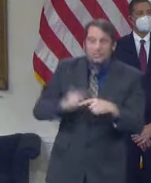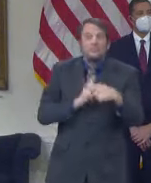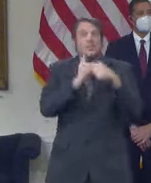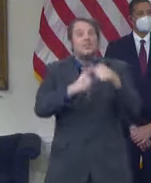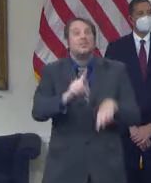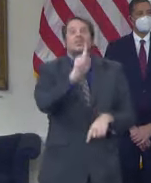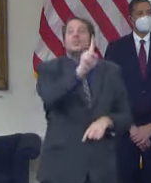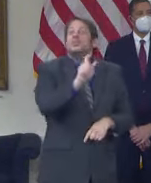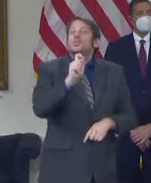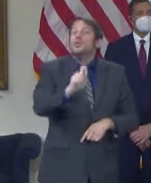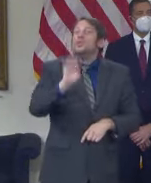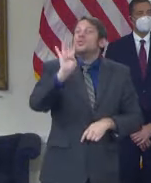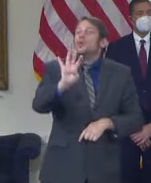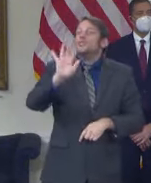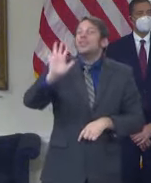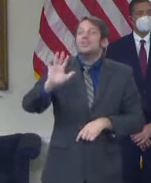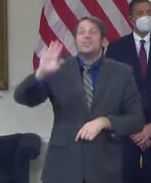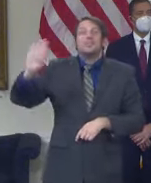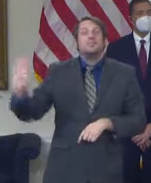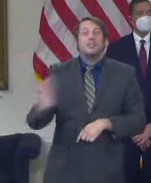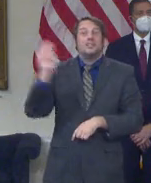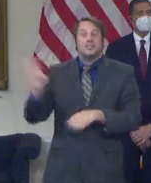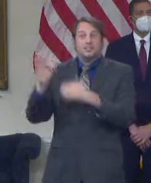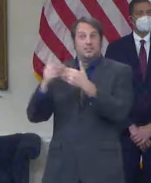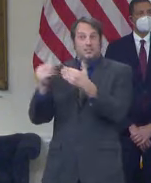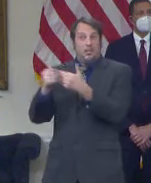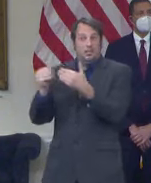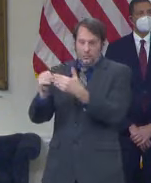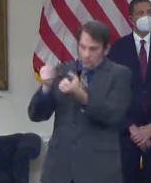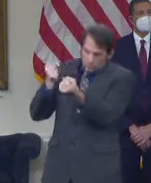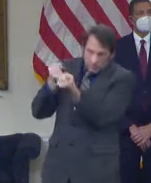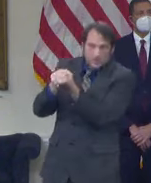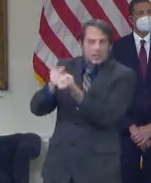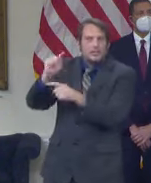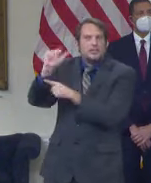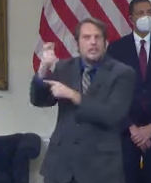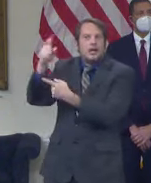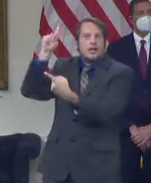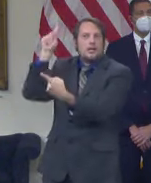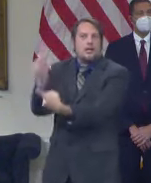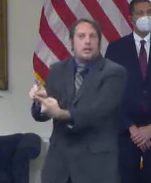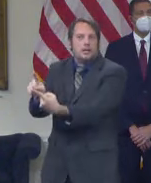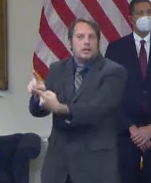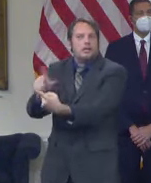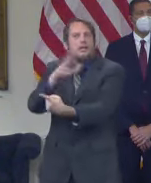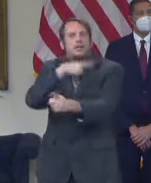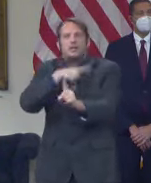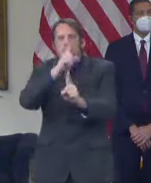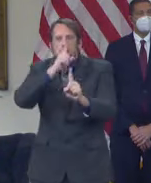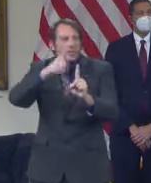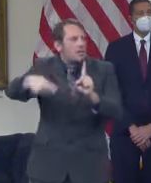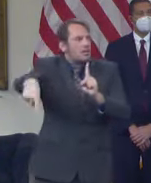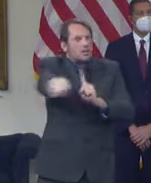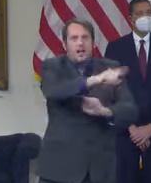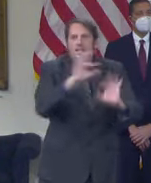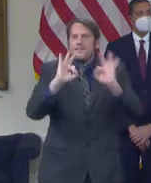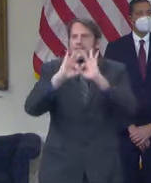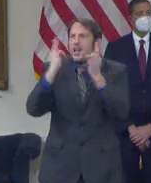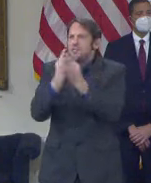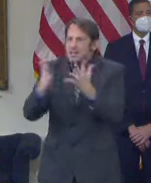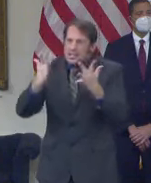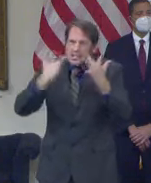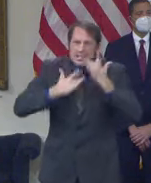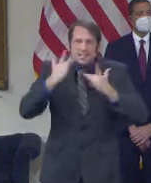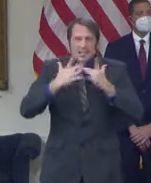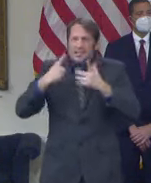economic stimulus for struggling Maryland families, small businesses, and those who lost their jobs due